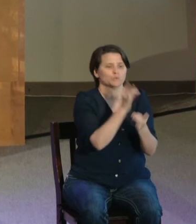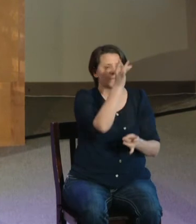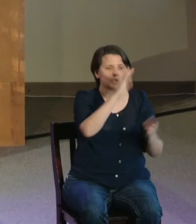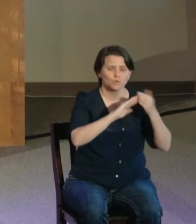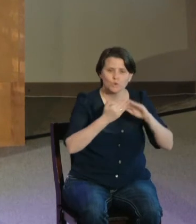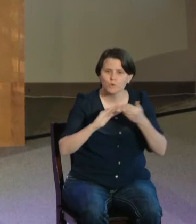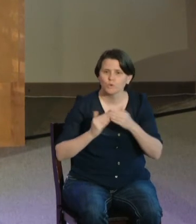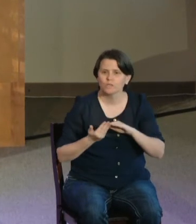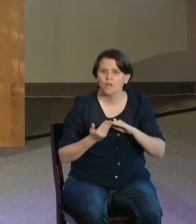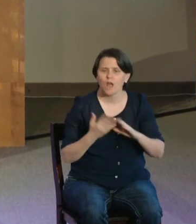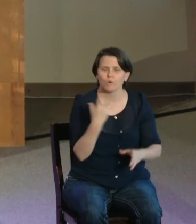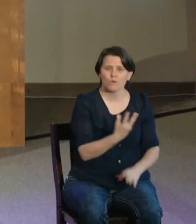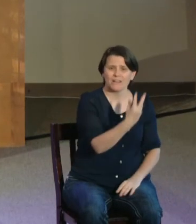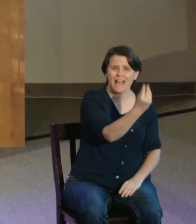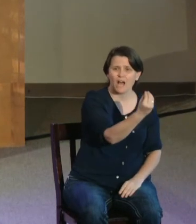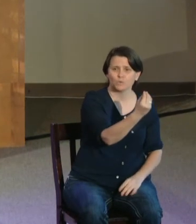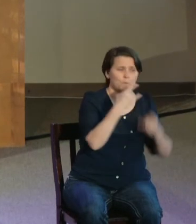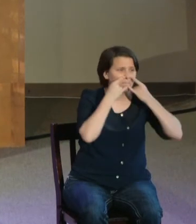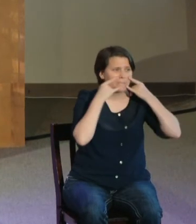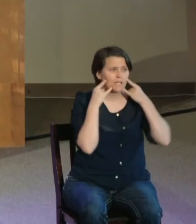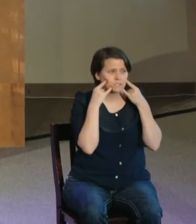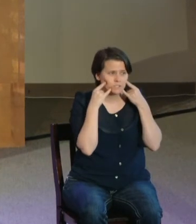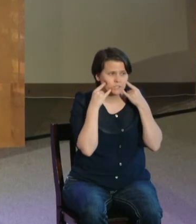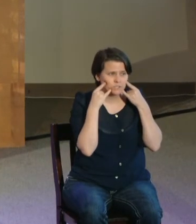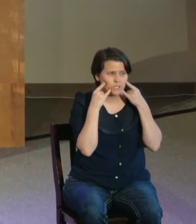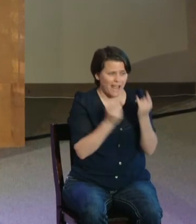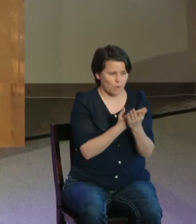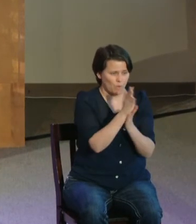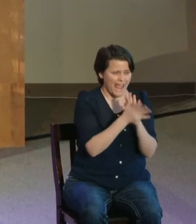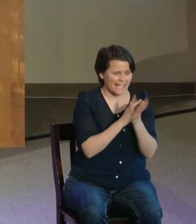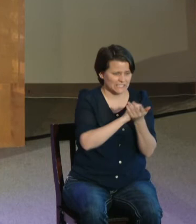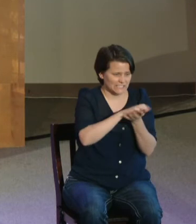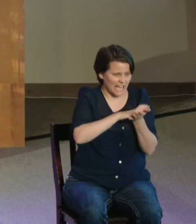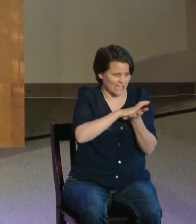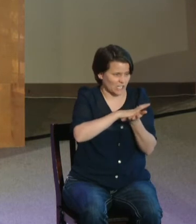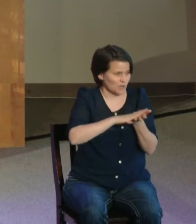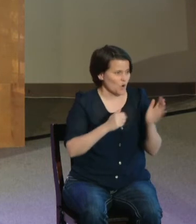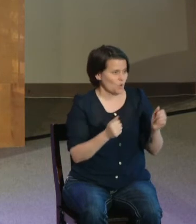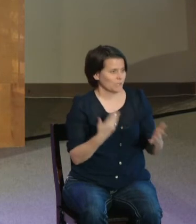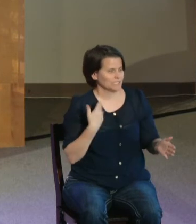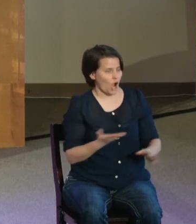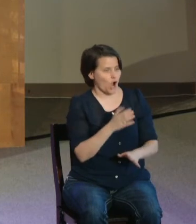out for essentials, we were masked, and hand sanitizer was our significant other.